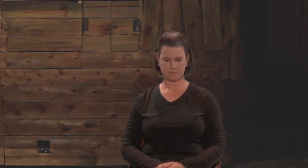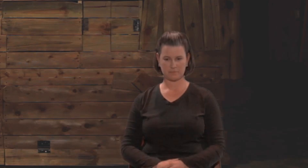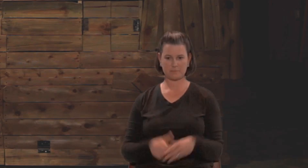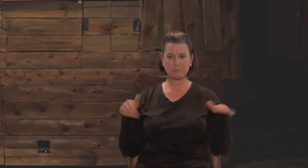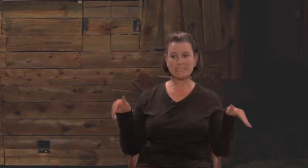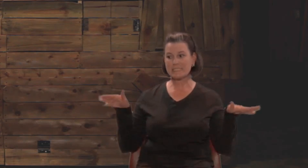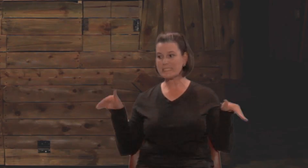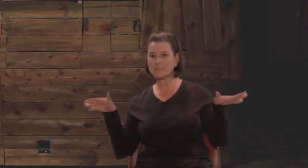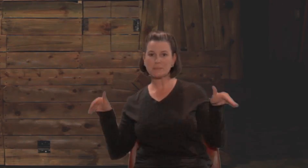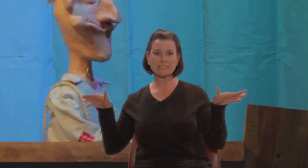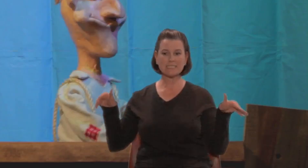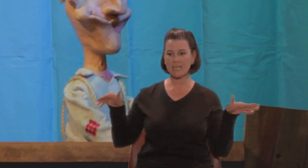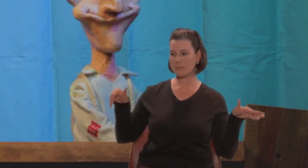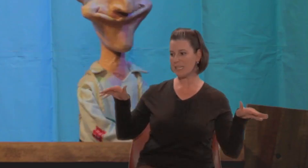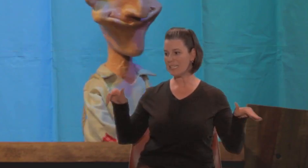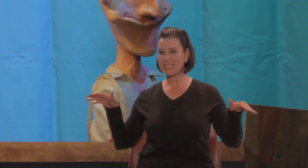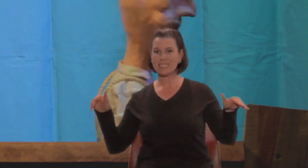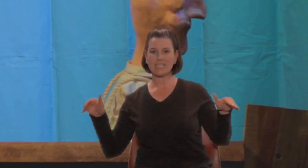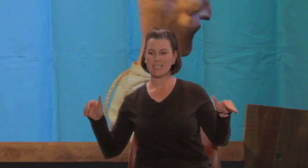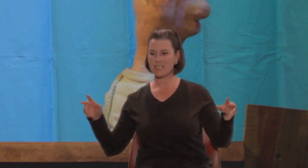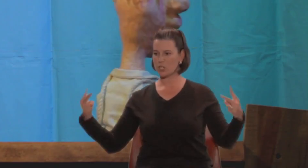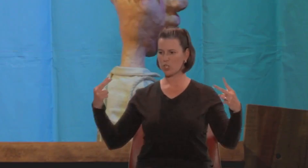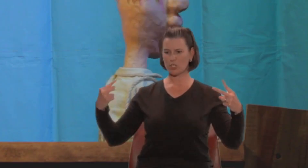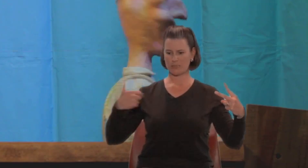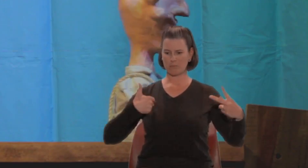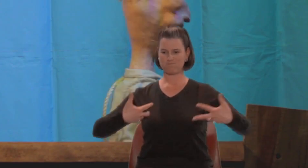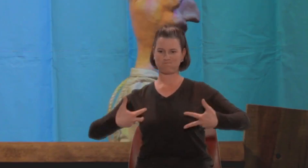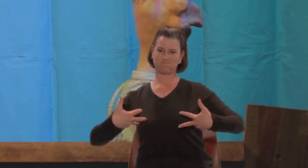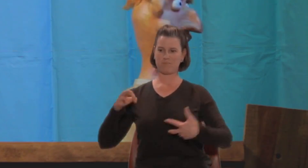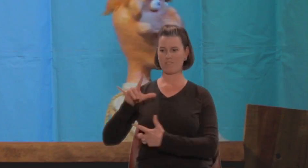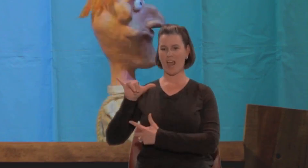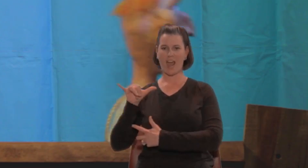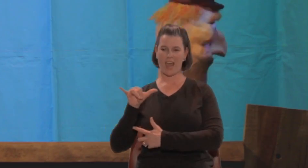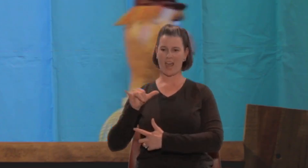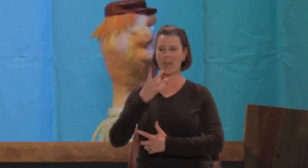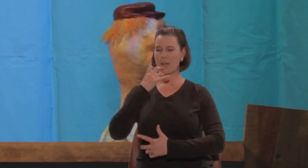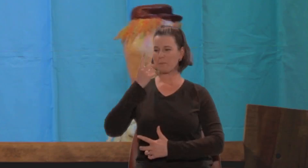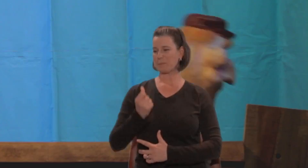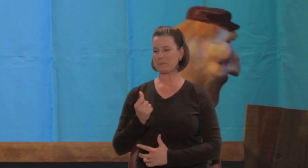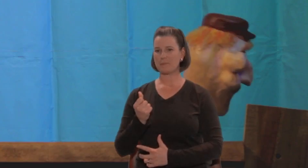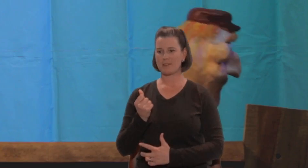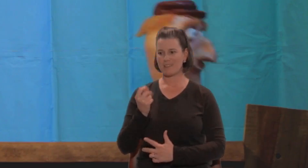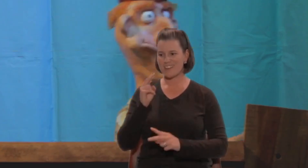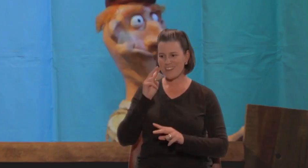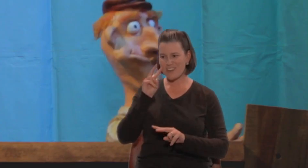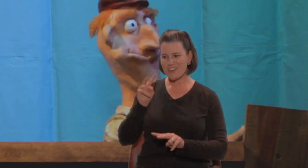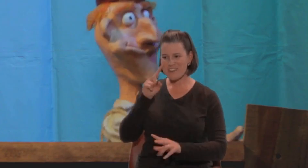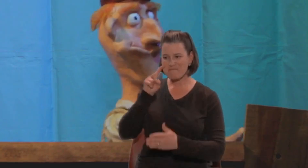Buzz a buzz a buzz, me a big juicy fly, and oh